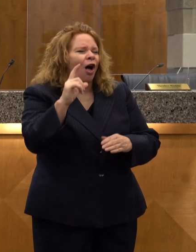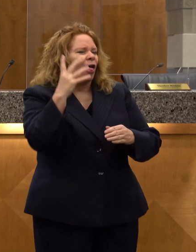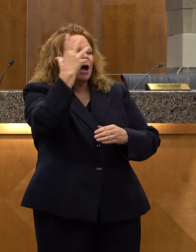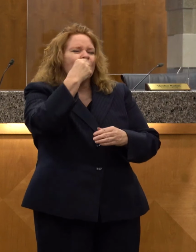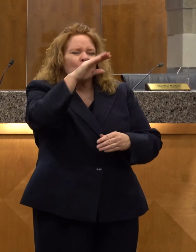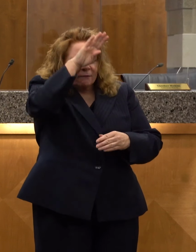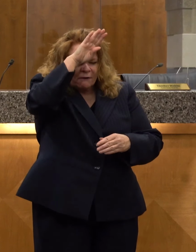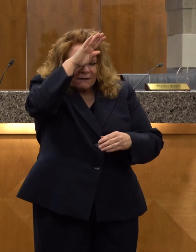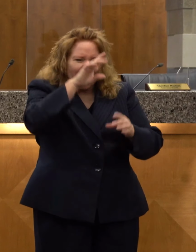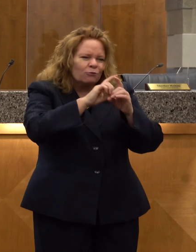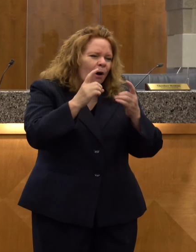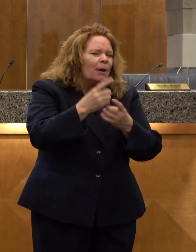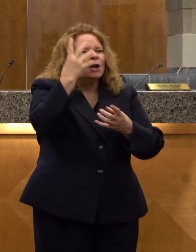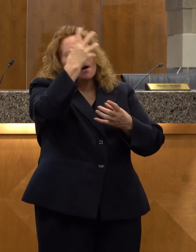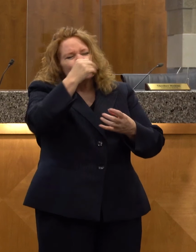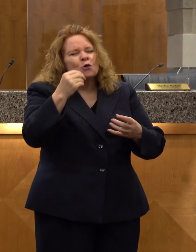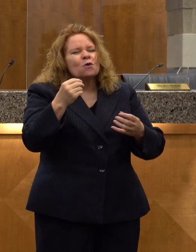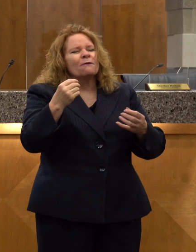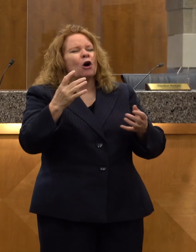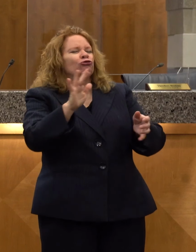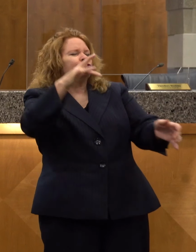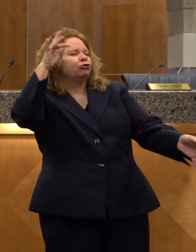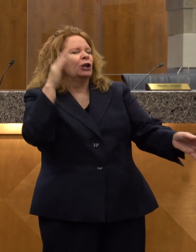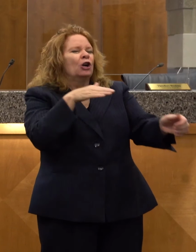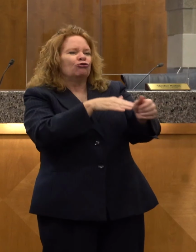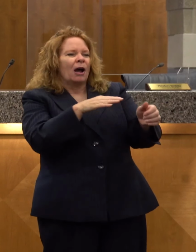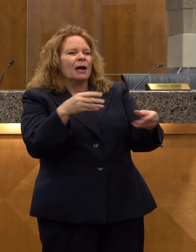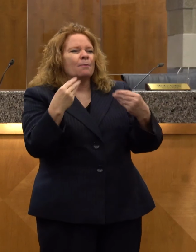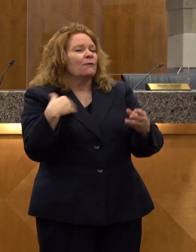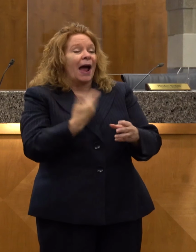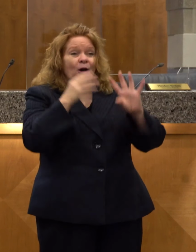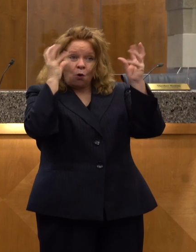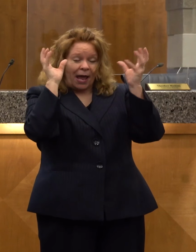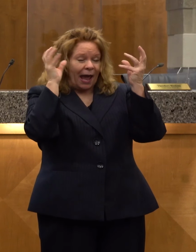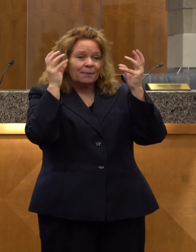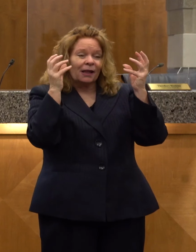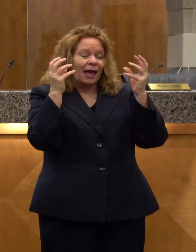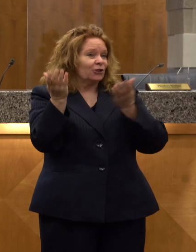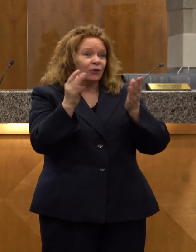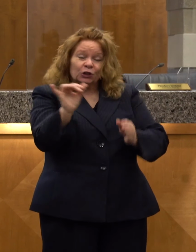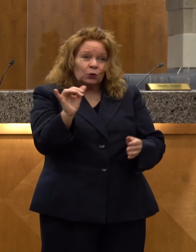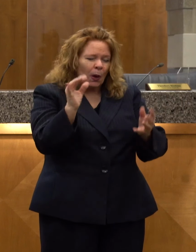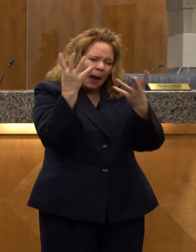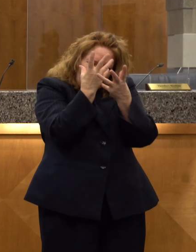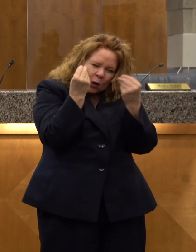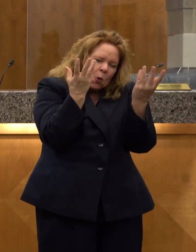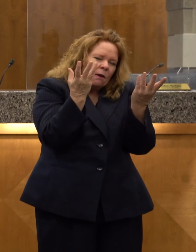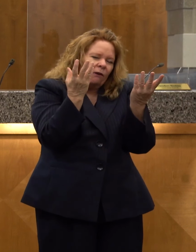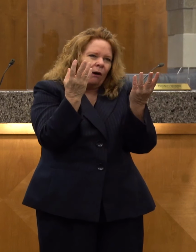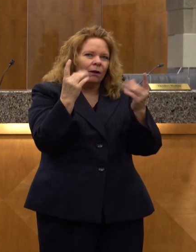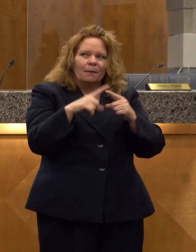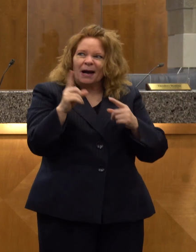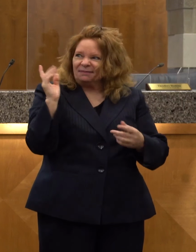fire station, and beautiful shiny trucks. Berkeley provides its own ambulance service. All of this stuff is fantastic,